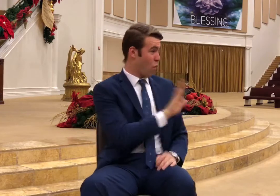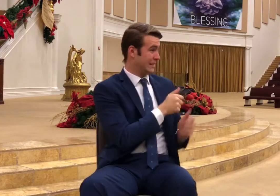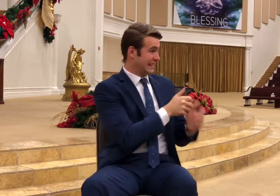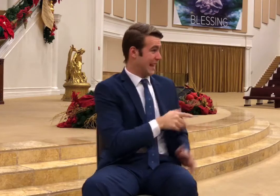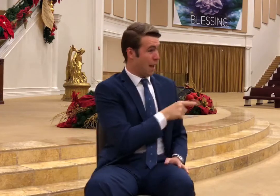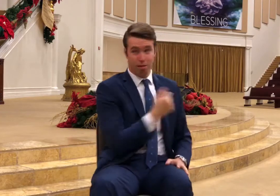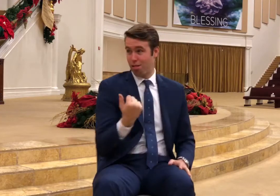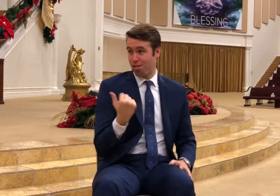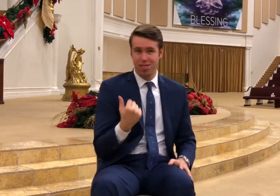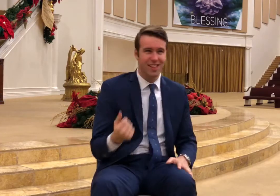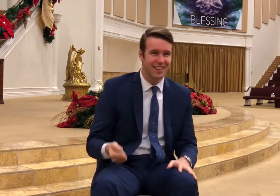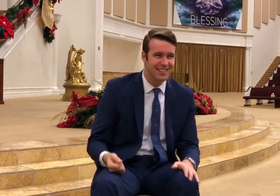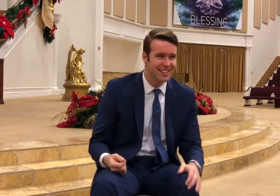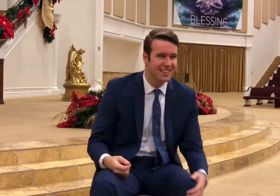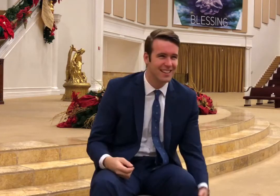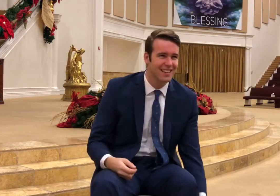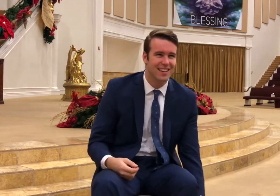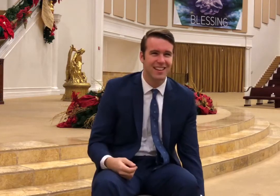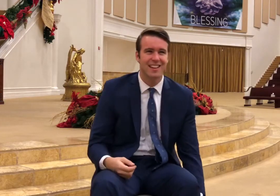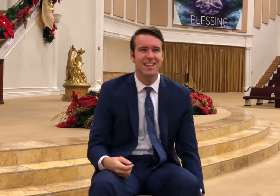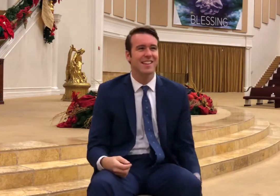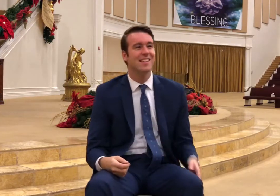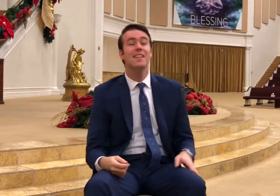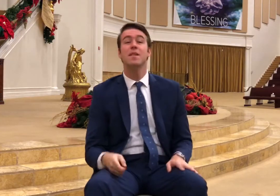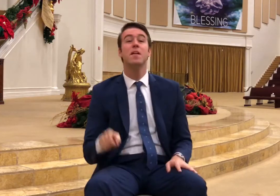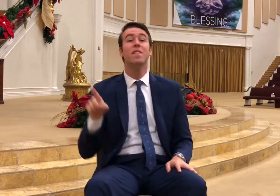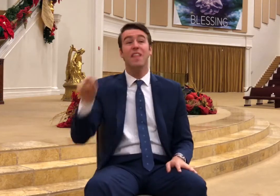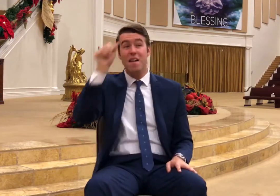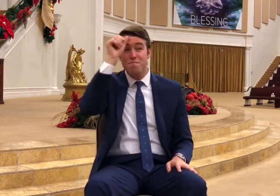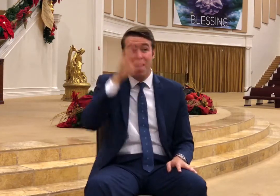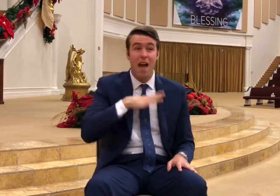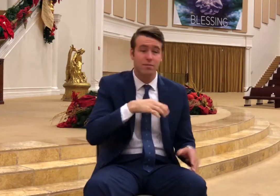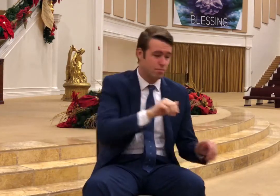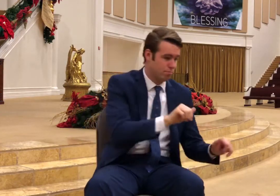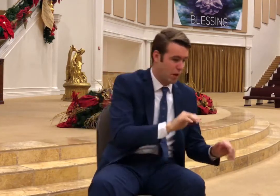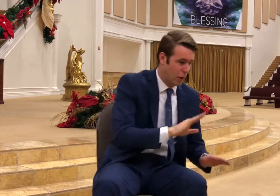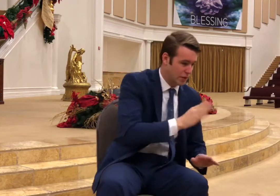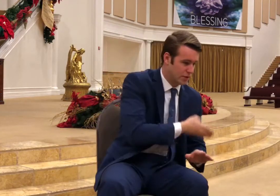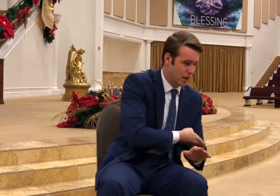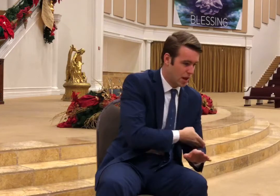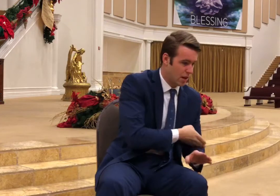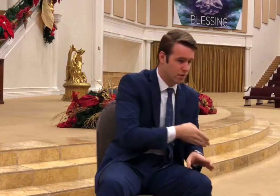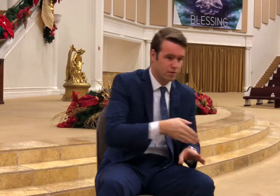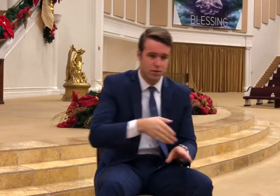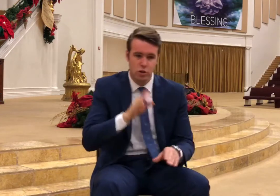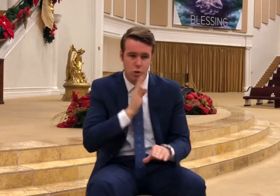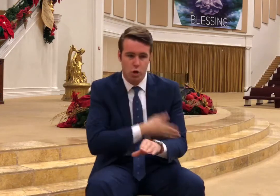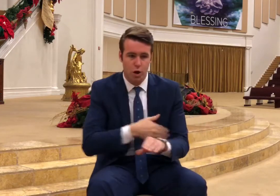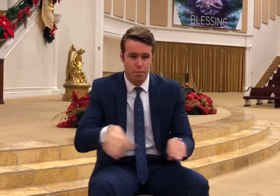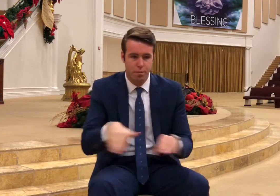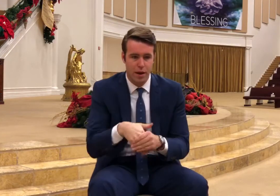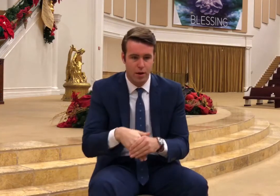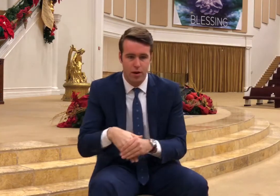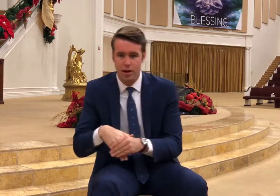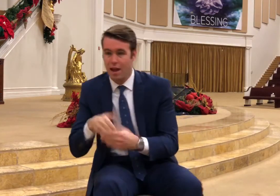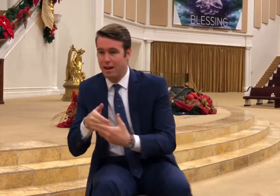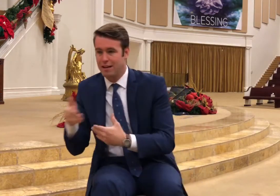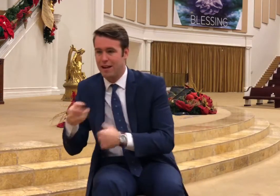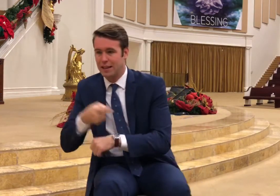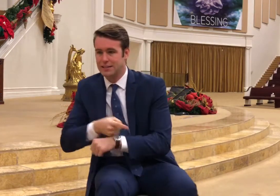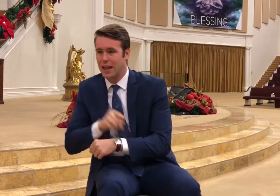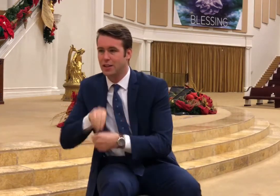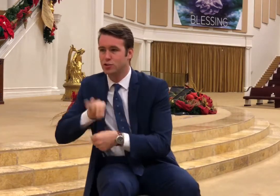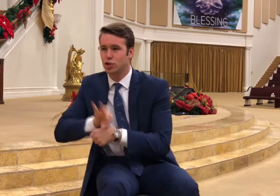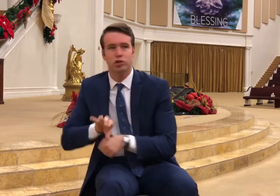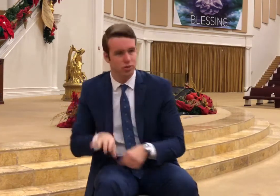there." But that man had buried a son and married a daughter. And the next day, he was